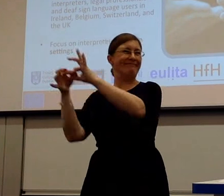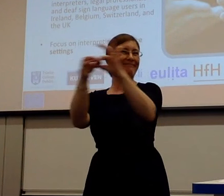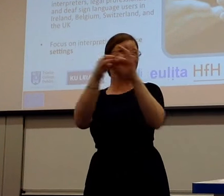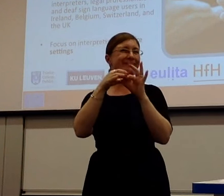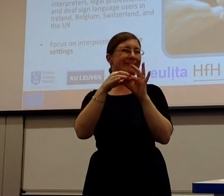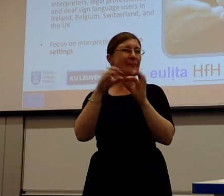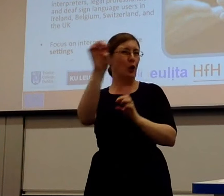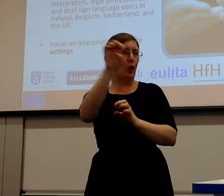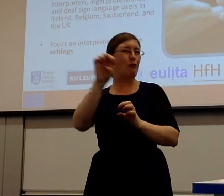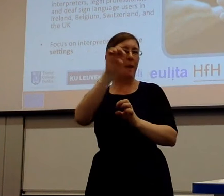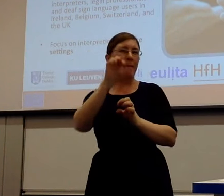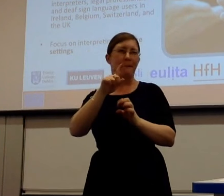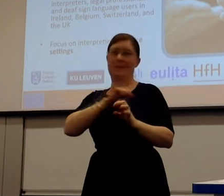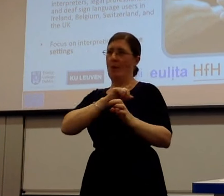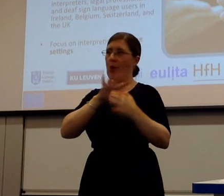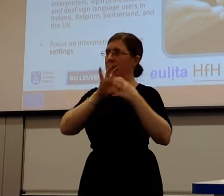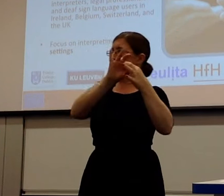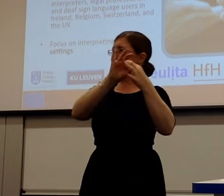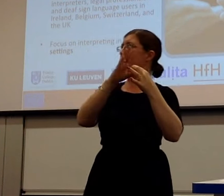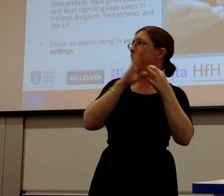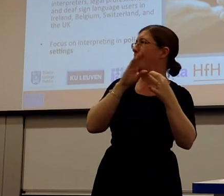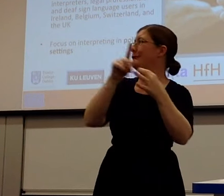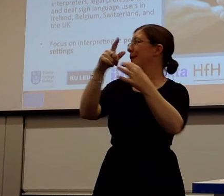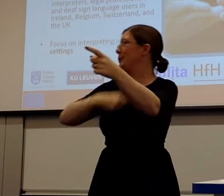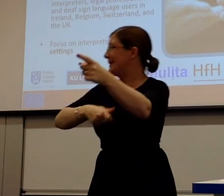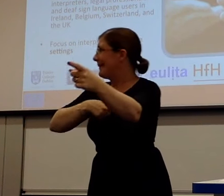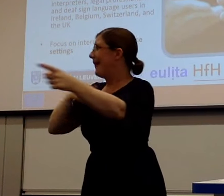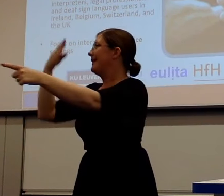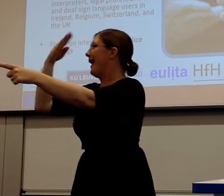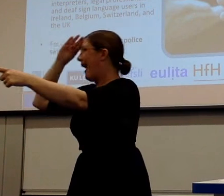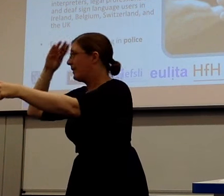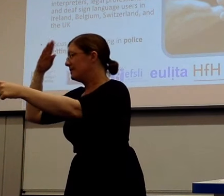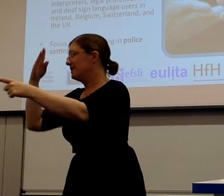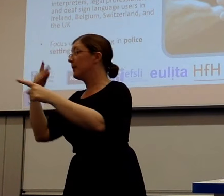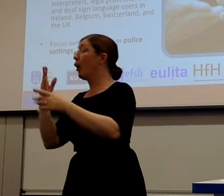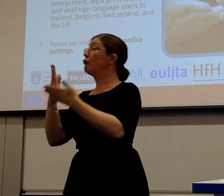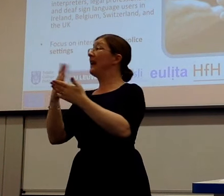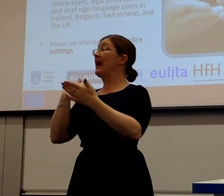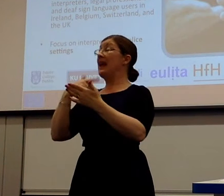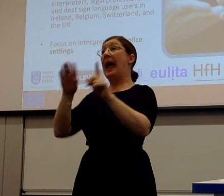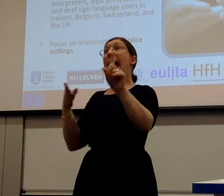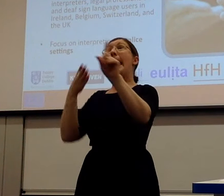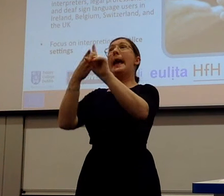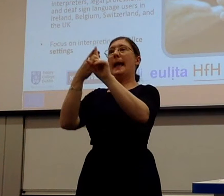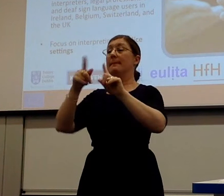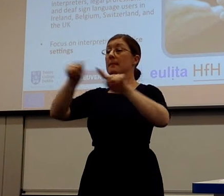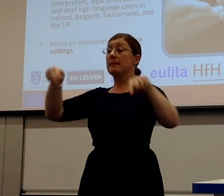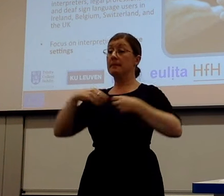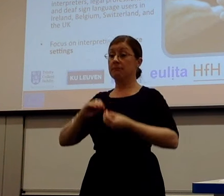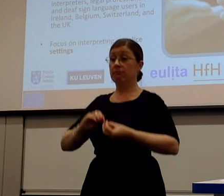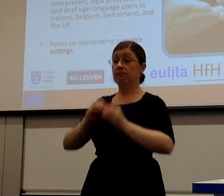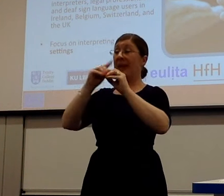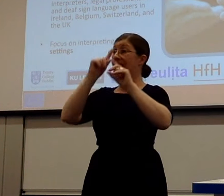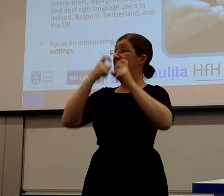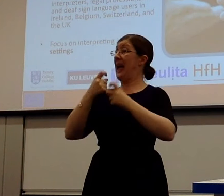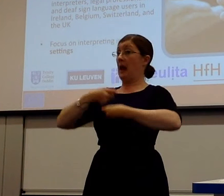Our project doesn't only focus on the UK, we are Europe-wide. As you've seen, we've got partners in Ireland, Switzerland, and Belgium. But our part of the